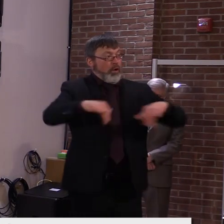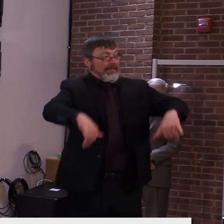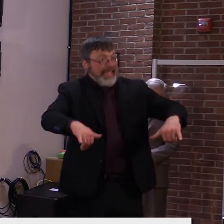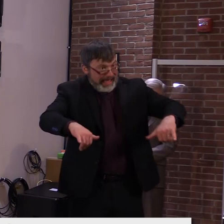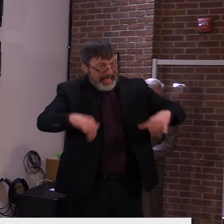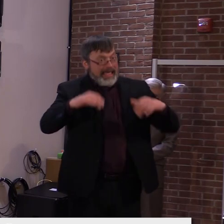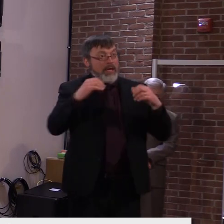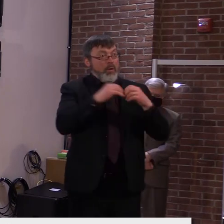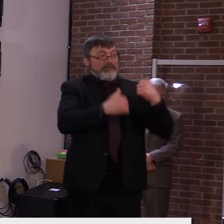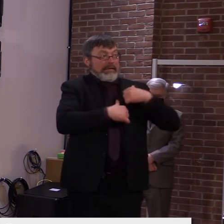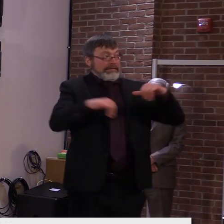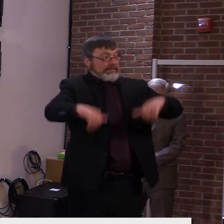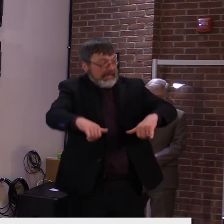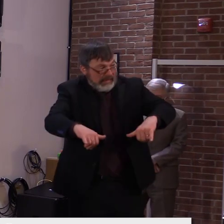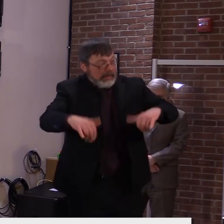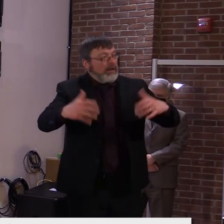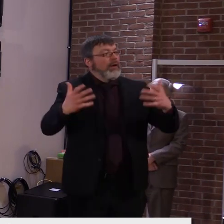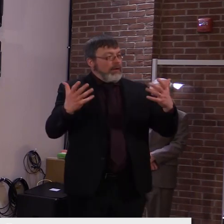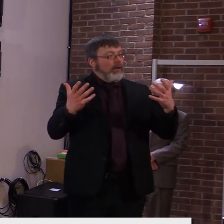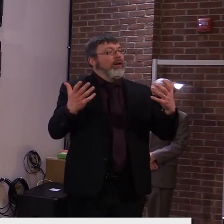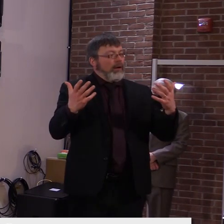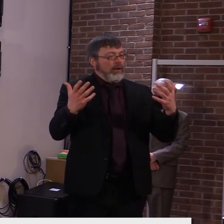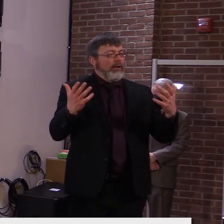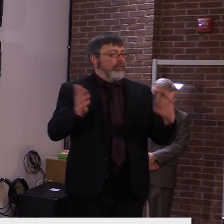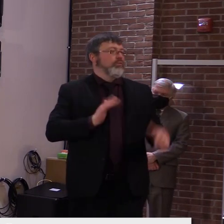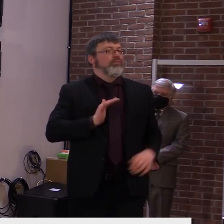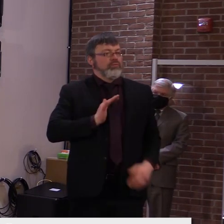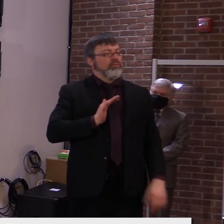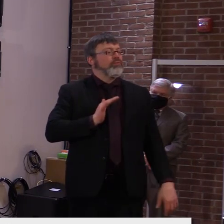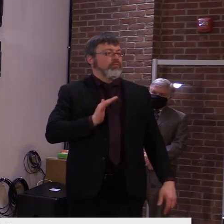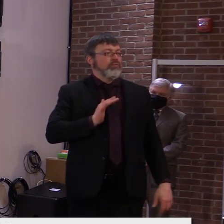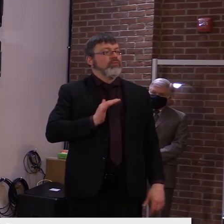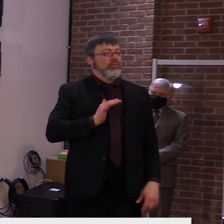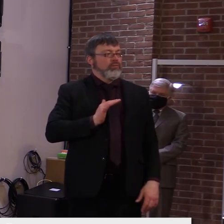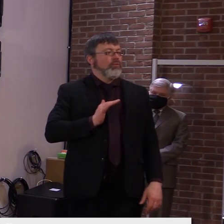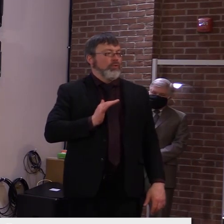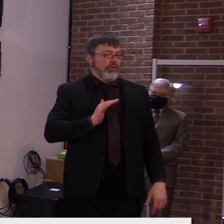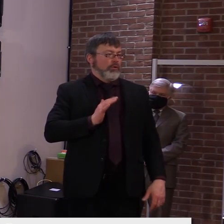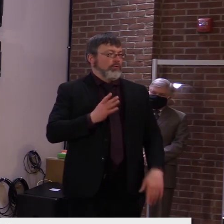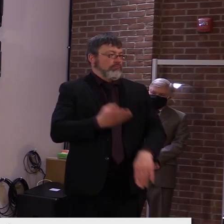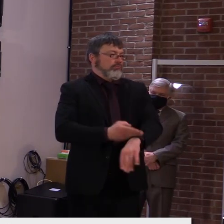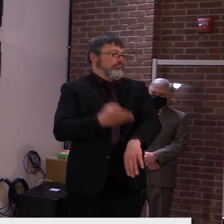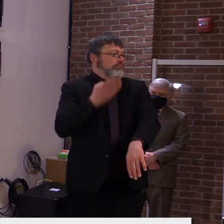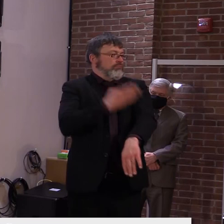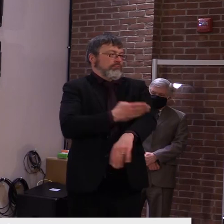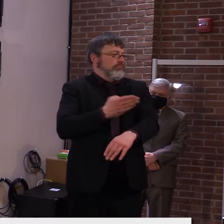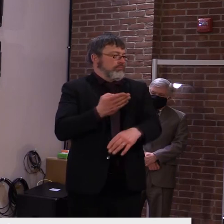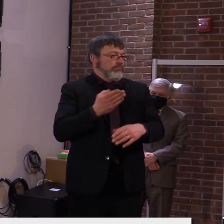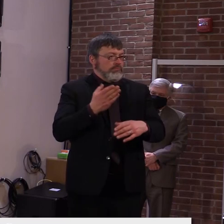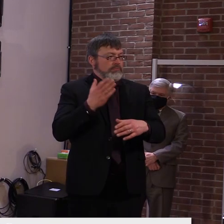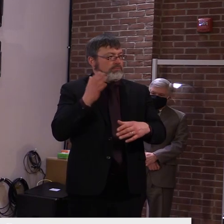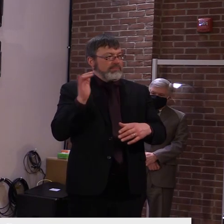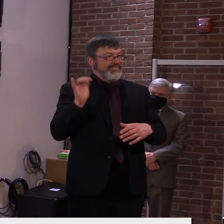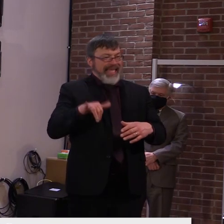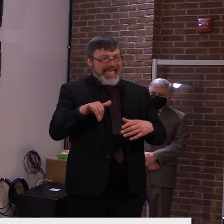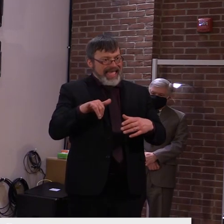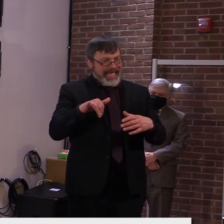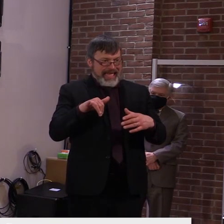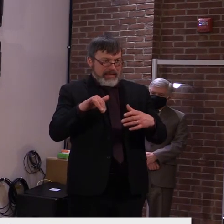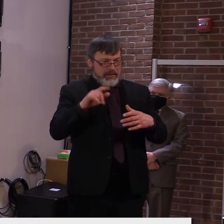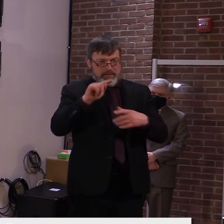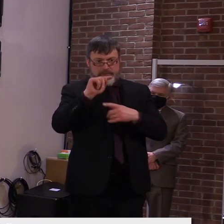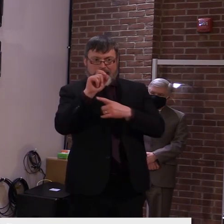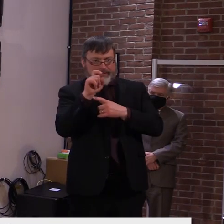state, we would far exceed the amount of money that we tax them now. They would, with sales tax and all